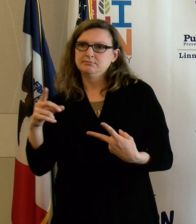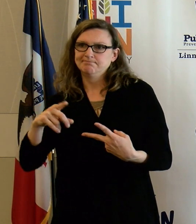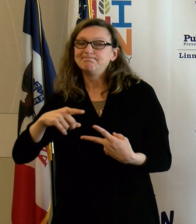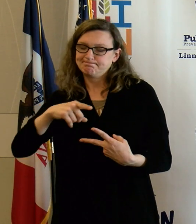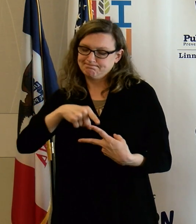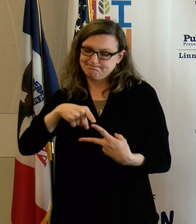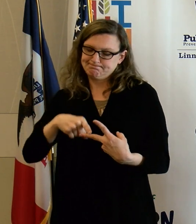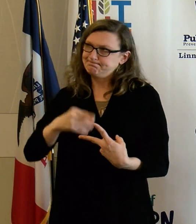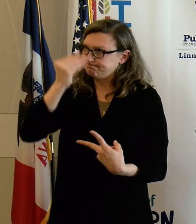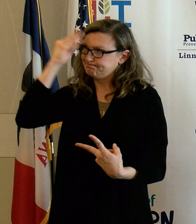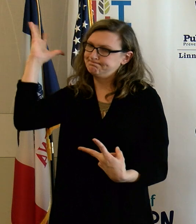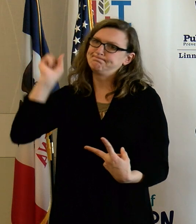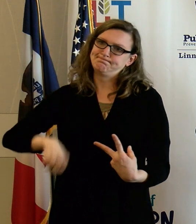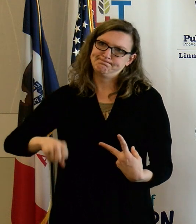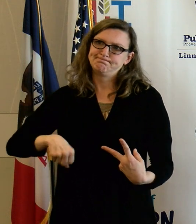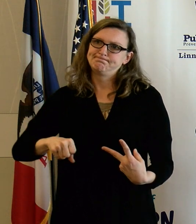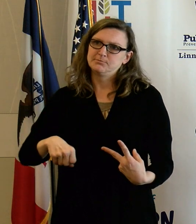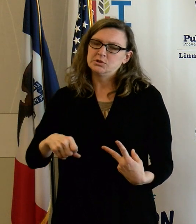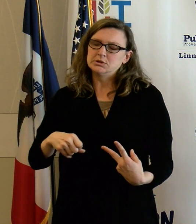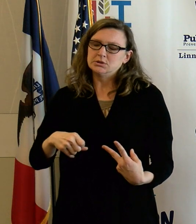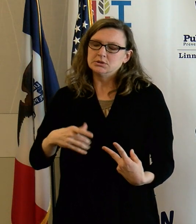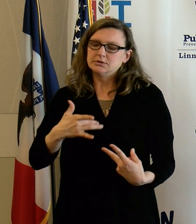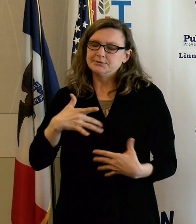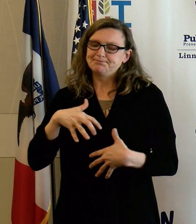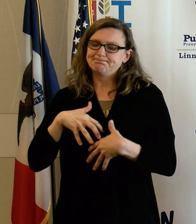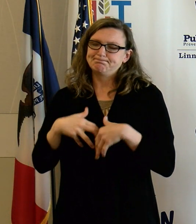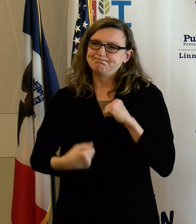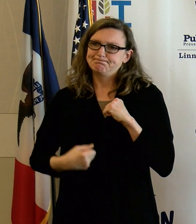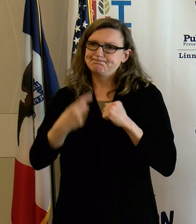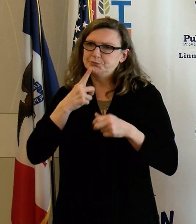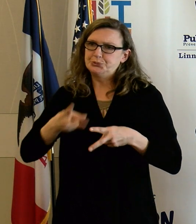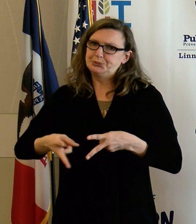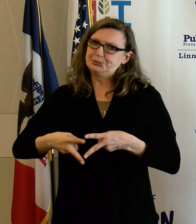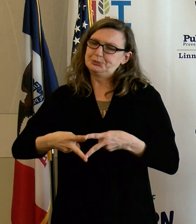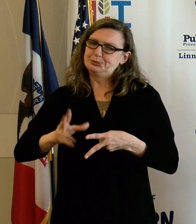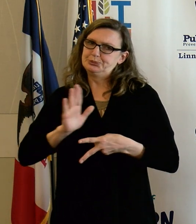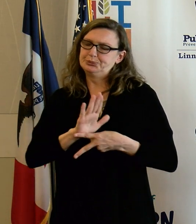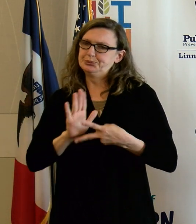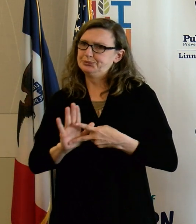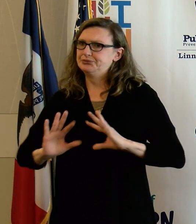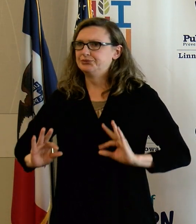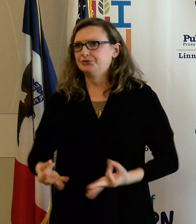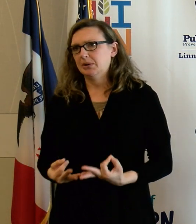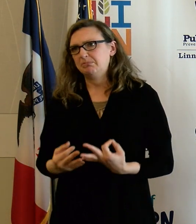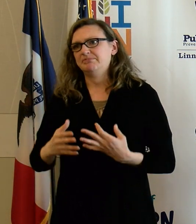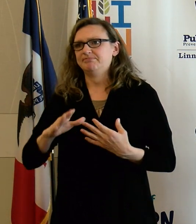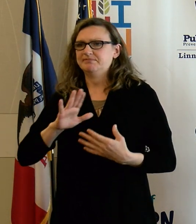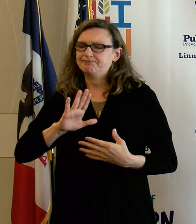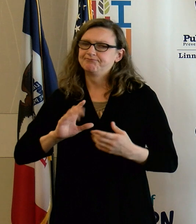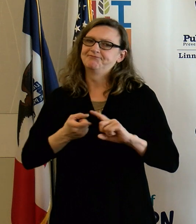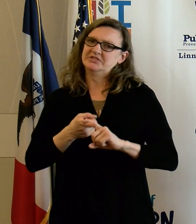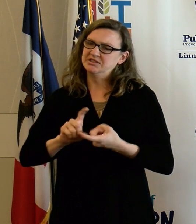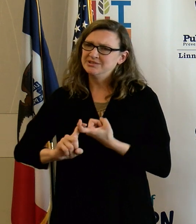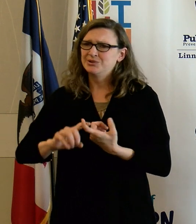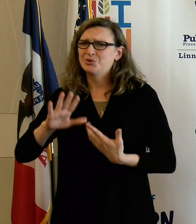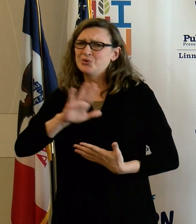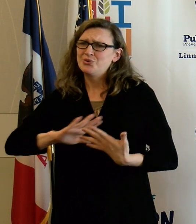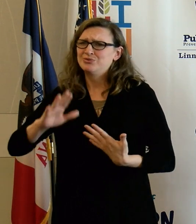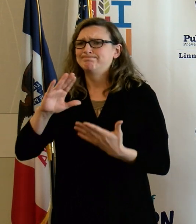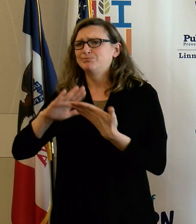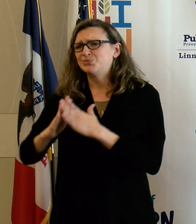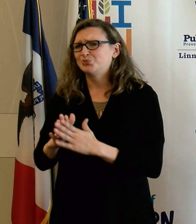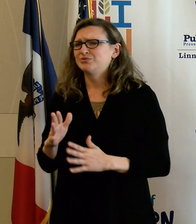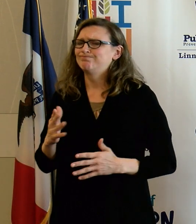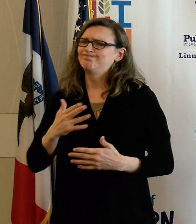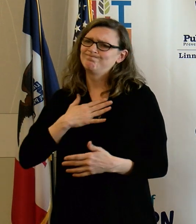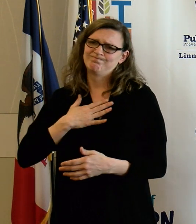Our hearts go to the family, the friends, and the caregivers, to the Linn County residents